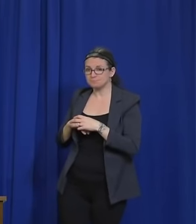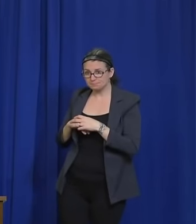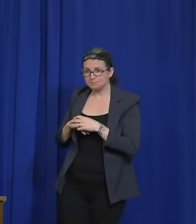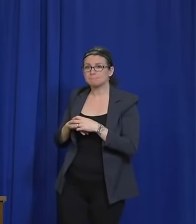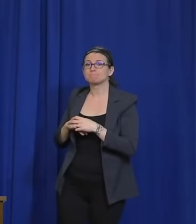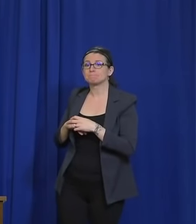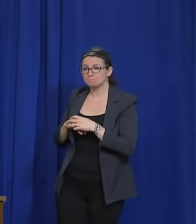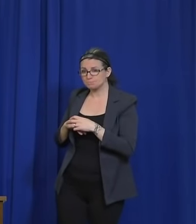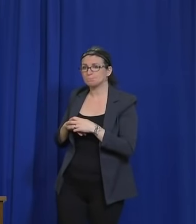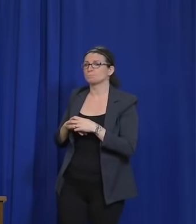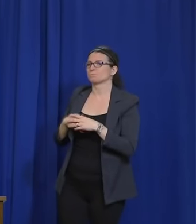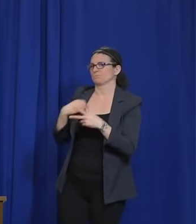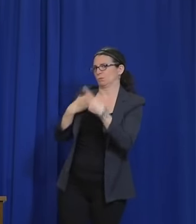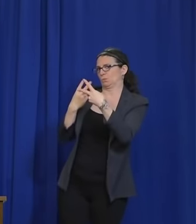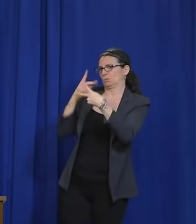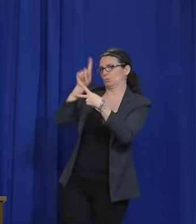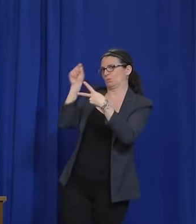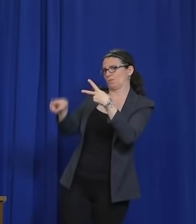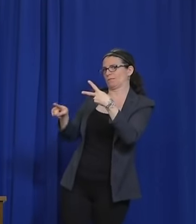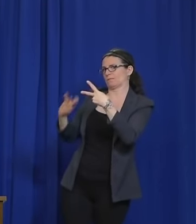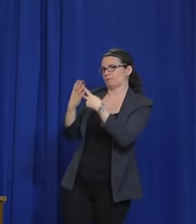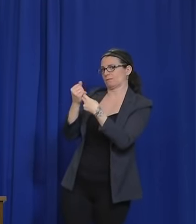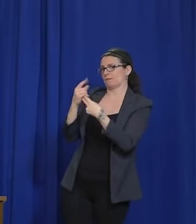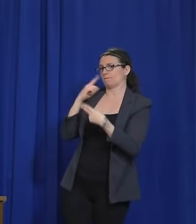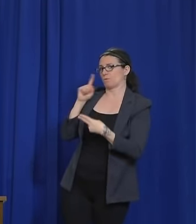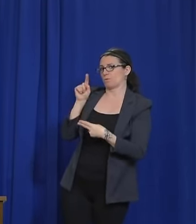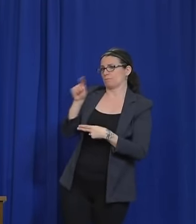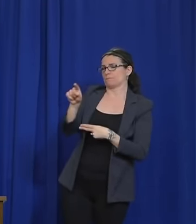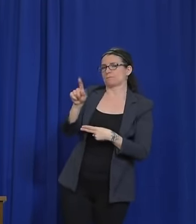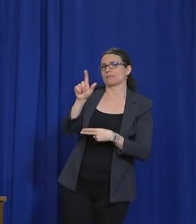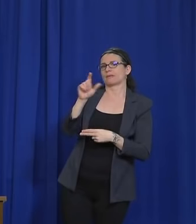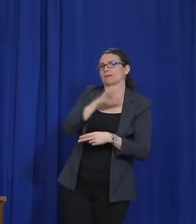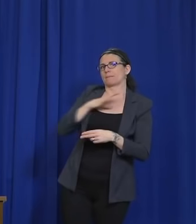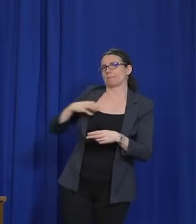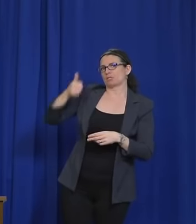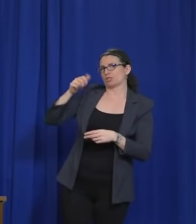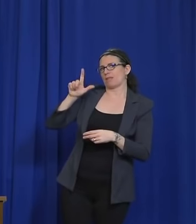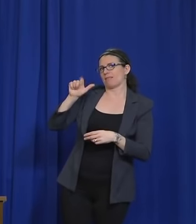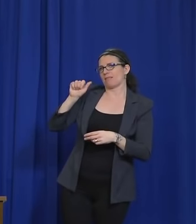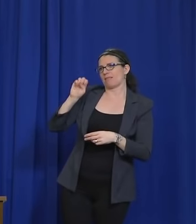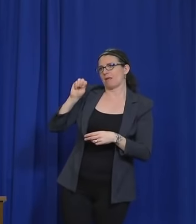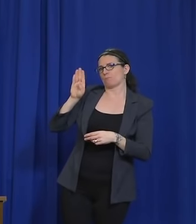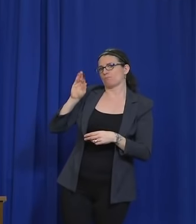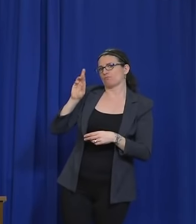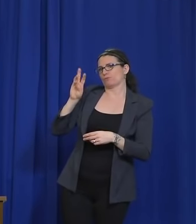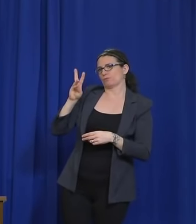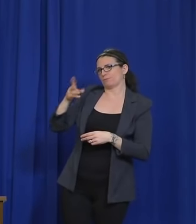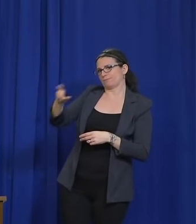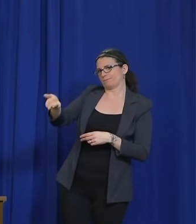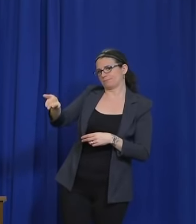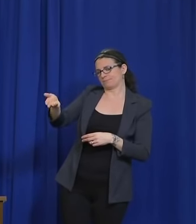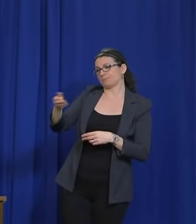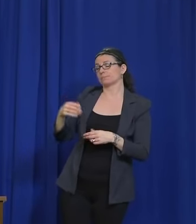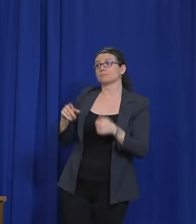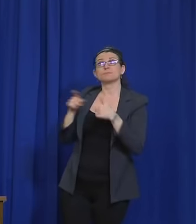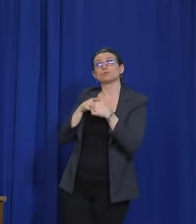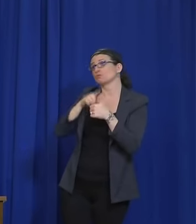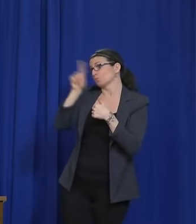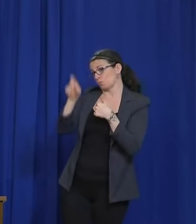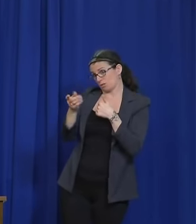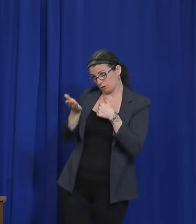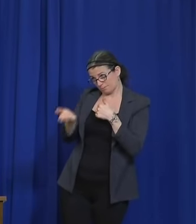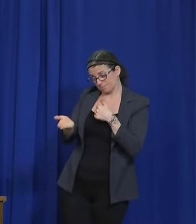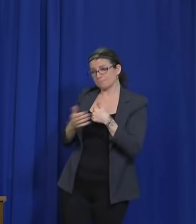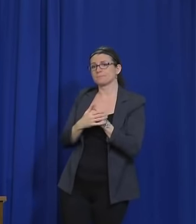Two quick questions, both directed at Commissioner Lambrew. The first is, can you tell us whether the state